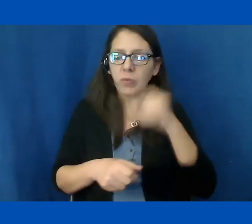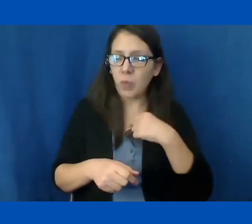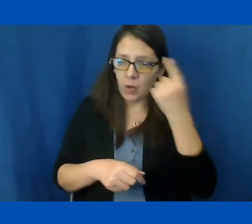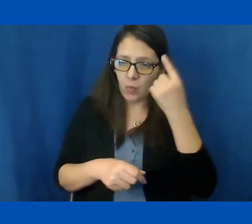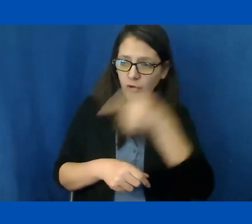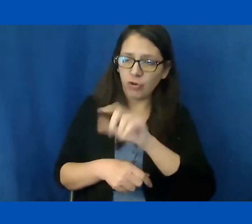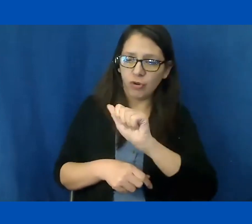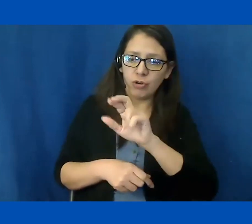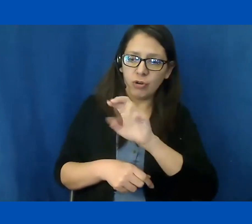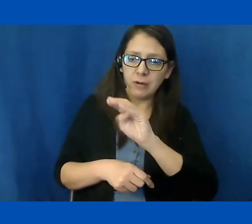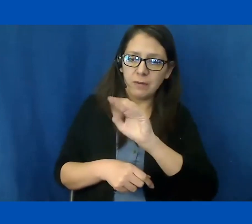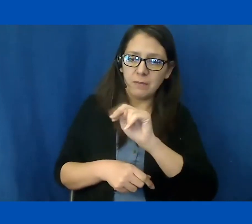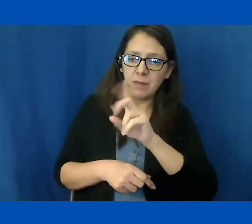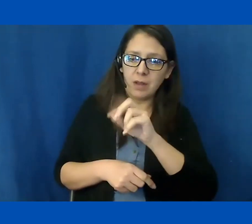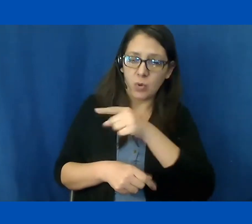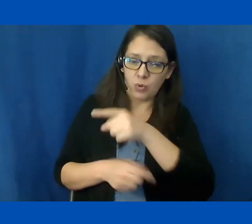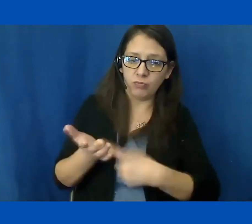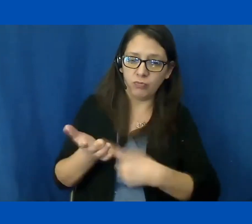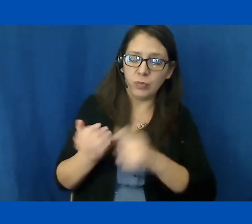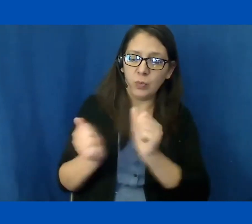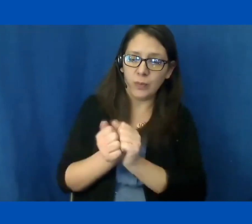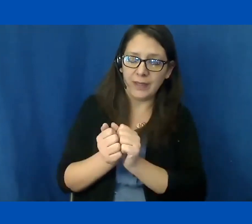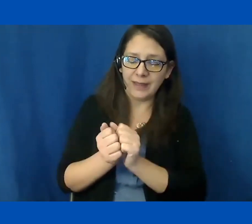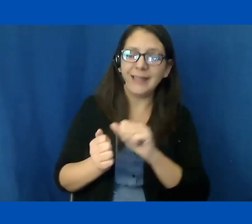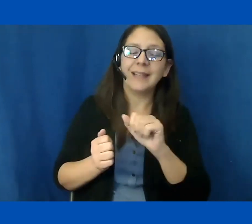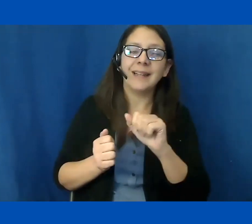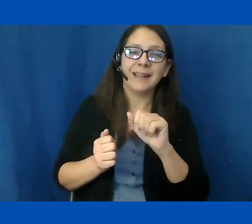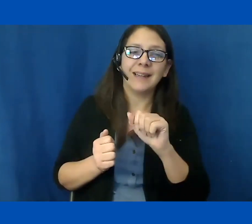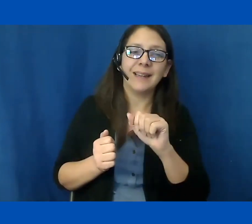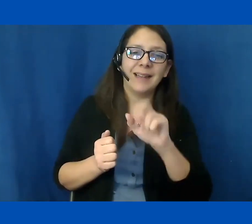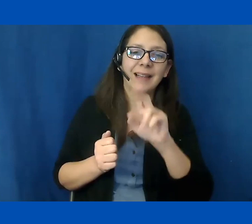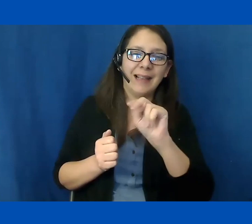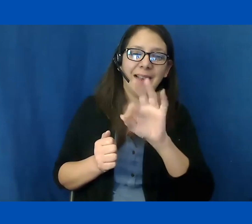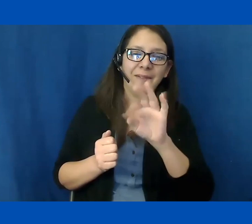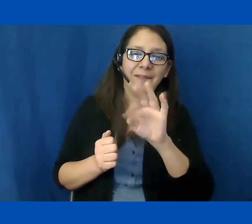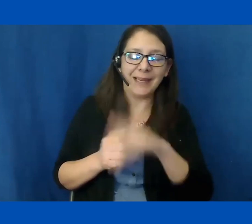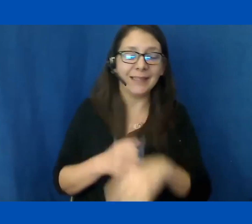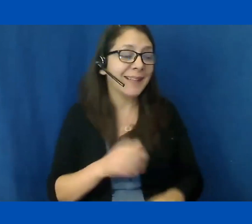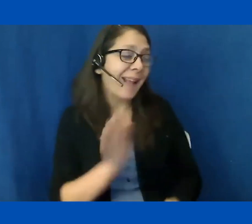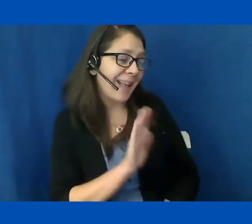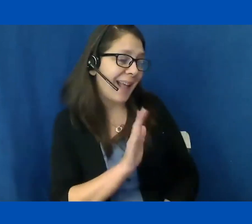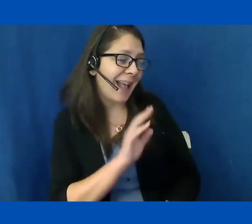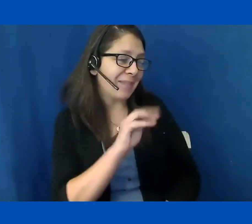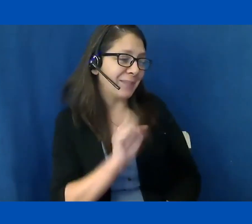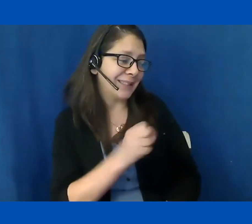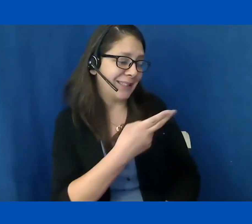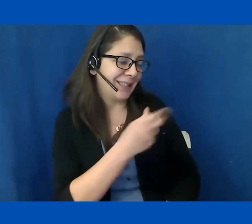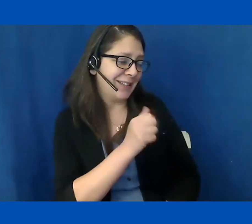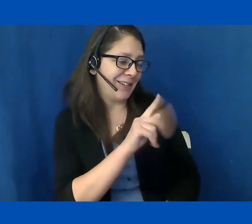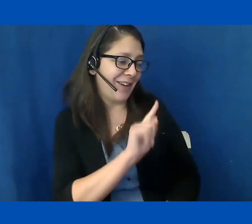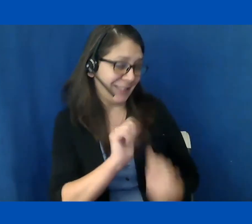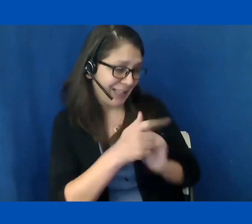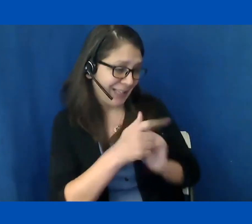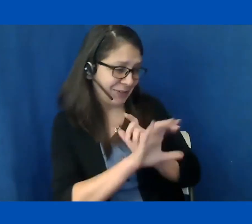it. Yeah. Hi, Ms. Hartz, by the way. How you doing? Yeah, I'm doing well. Yeah, actually, so I